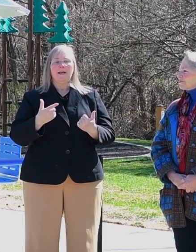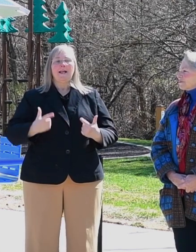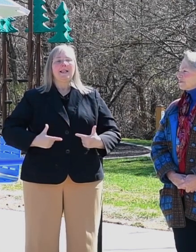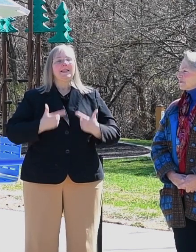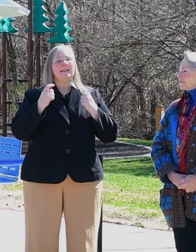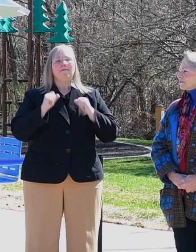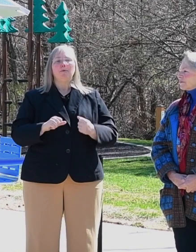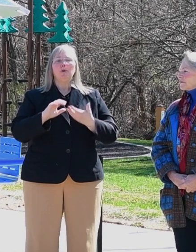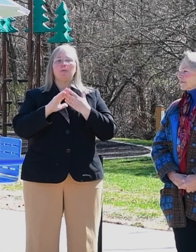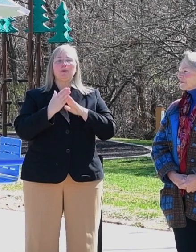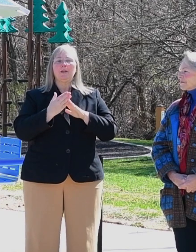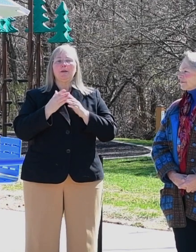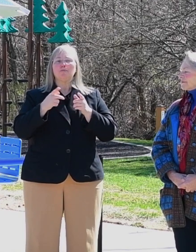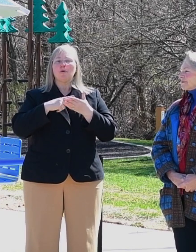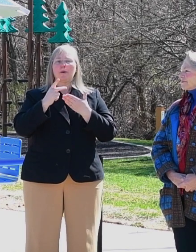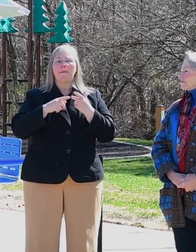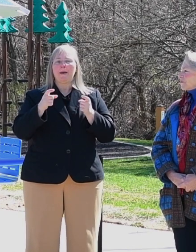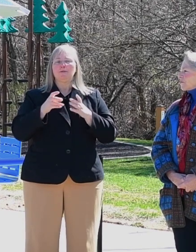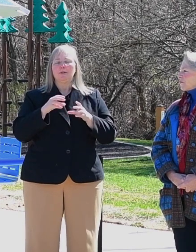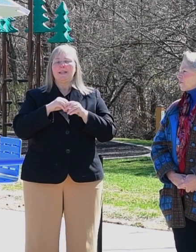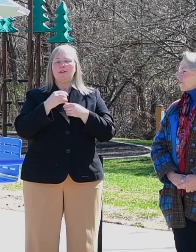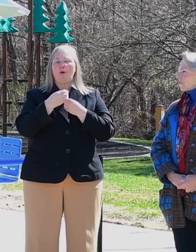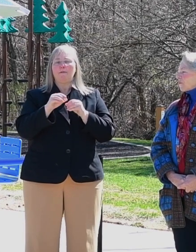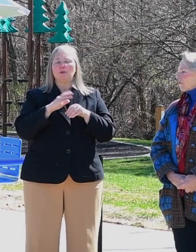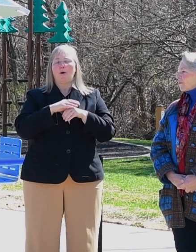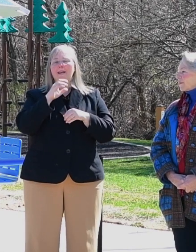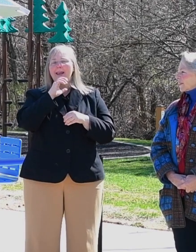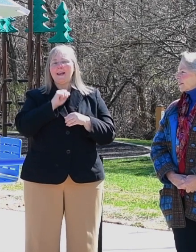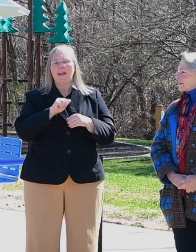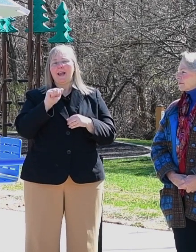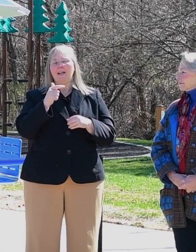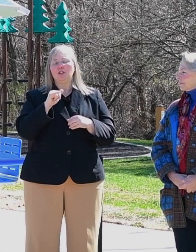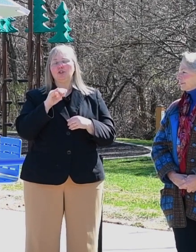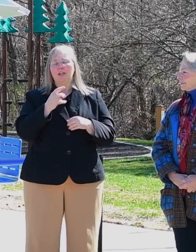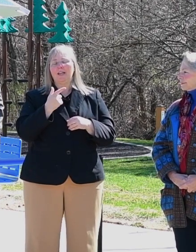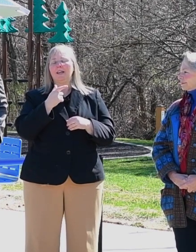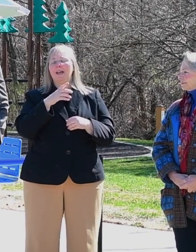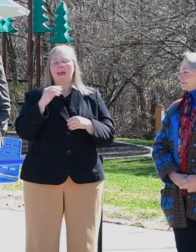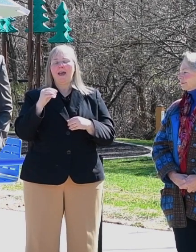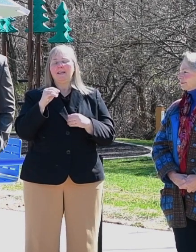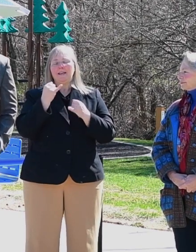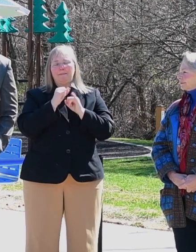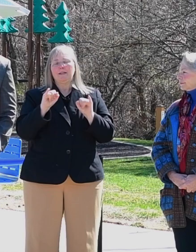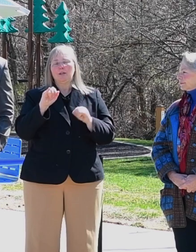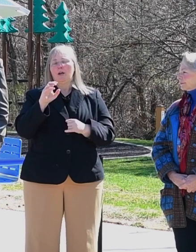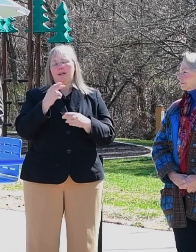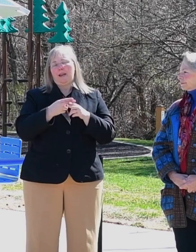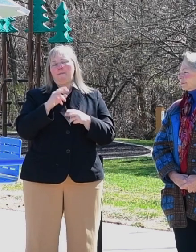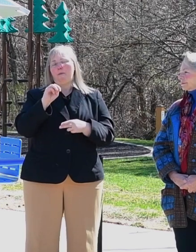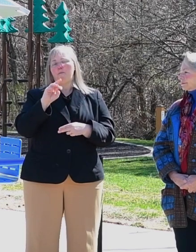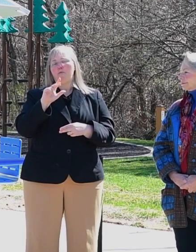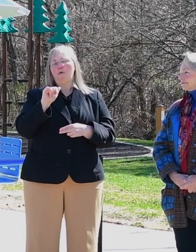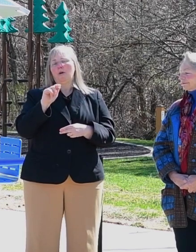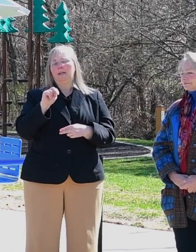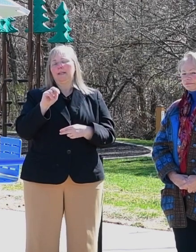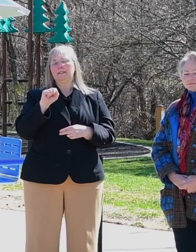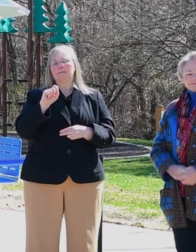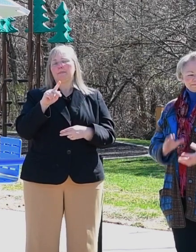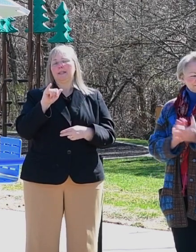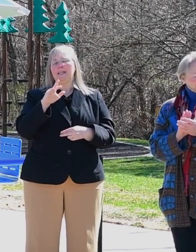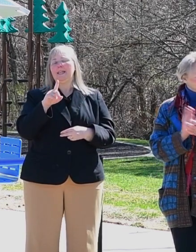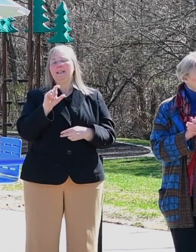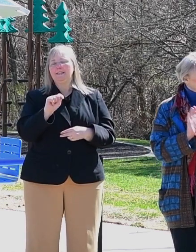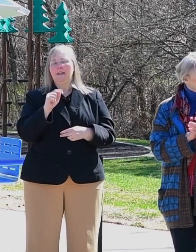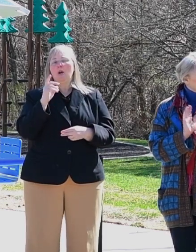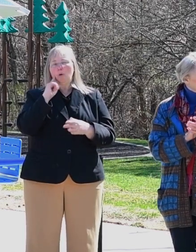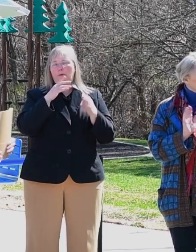Livable Communities Program Manager in the Office on Aging and Independence, Morgan Spleet, who will tell you how these tables work and why. Thank you.